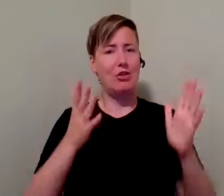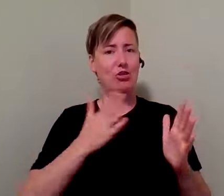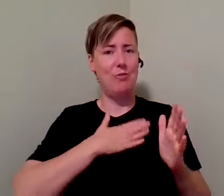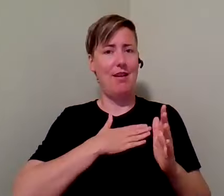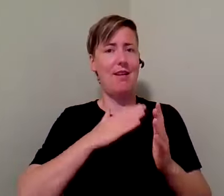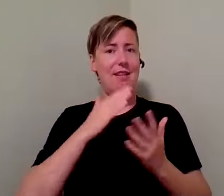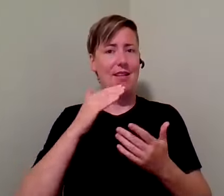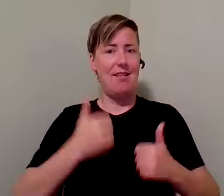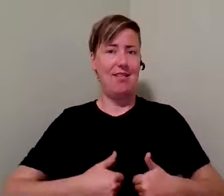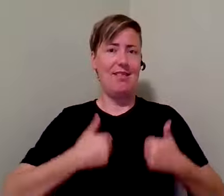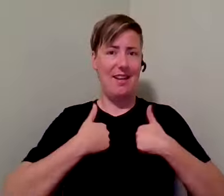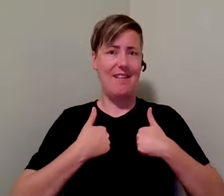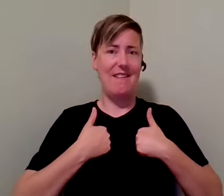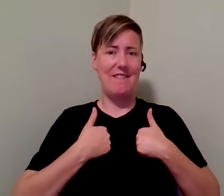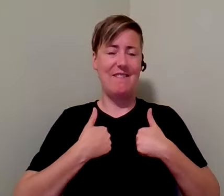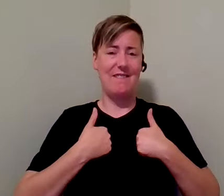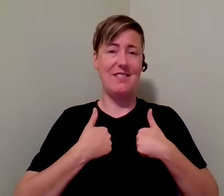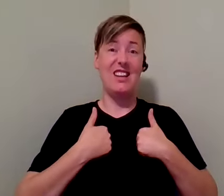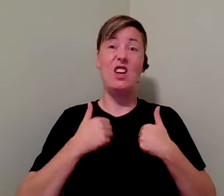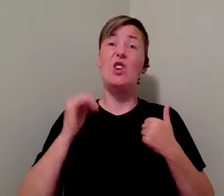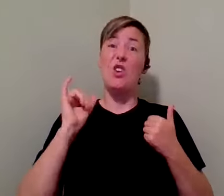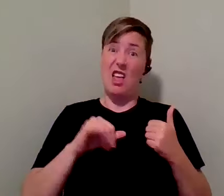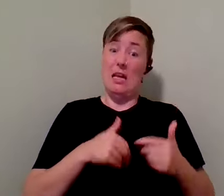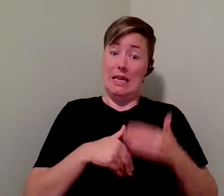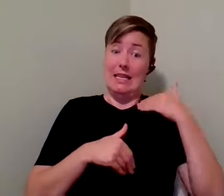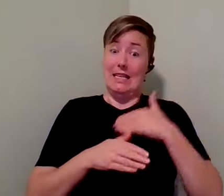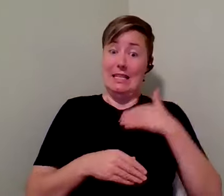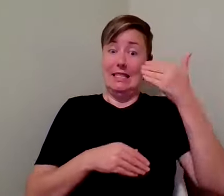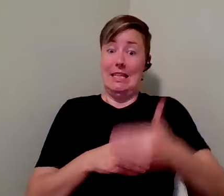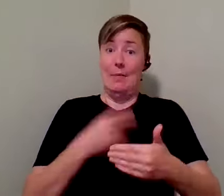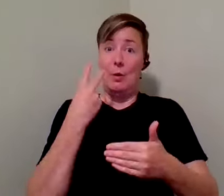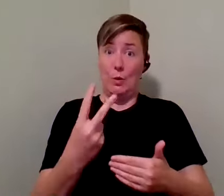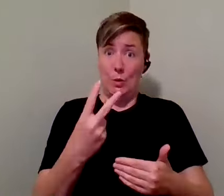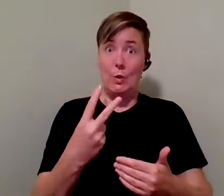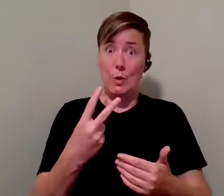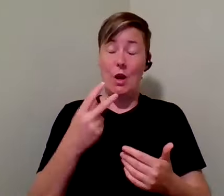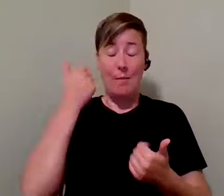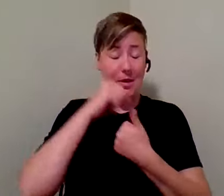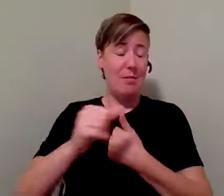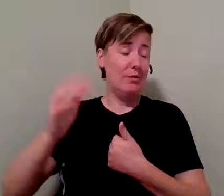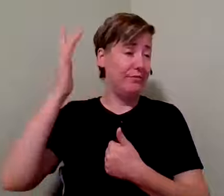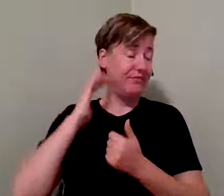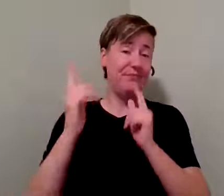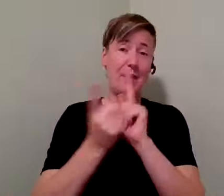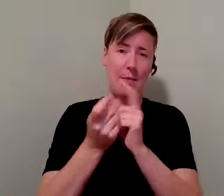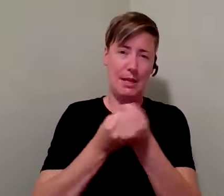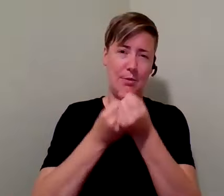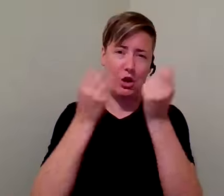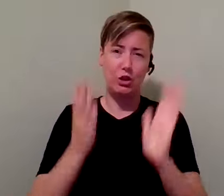bloody religious baggage, and I came to AA, and this guy, my sponsor, he said, "Look, kid," and I hated the fact that he was